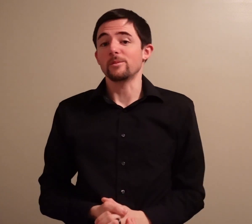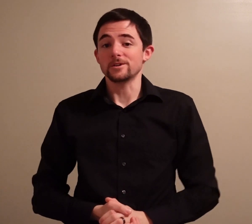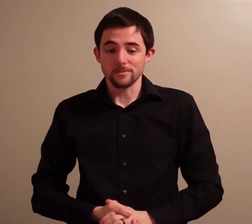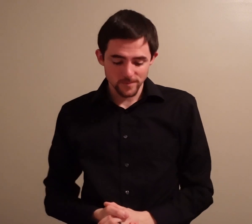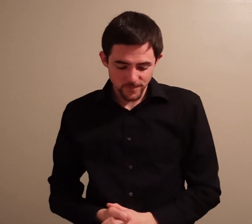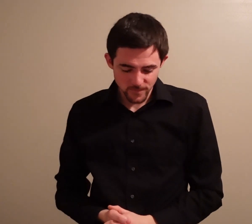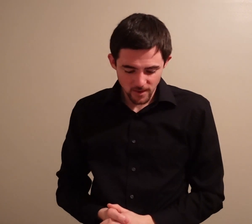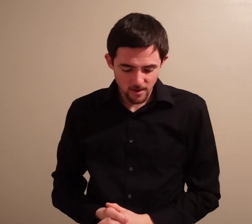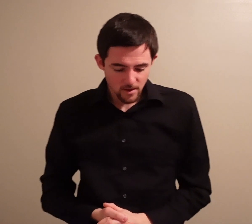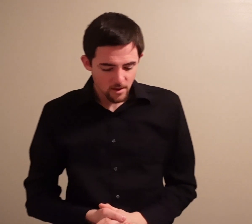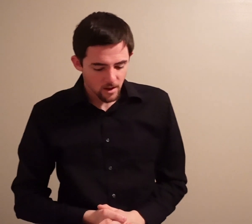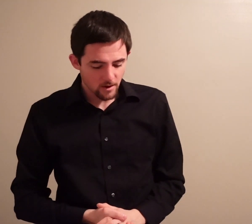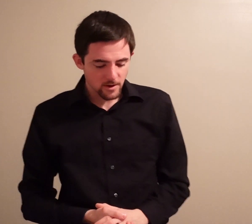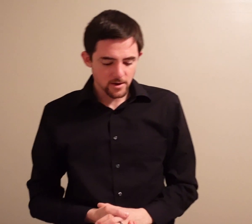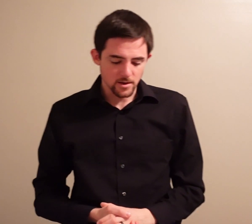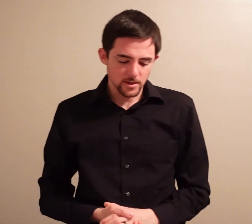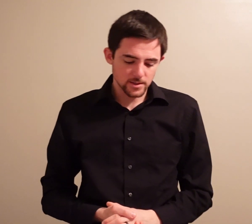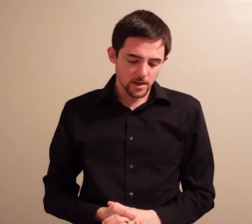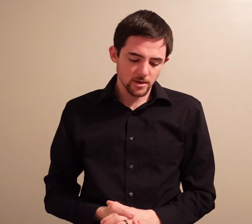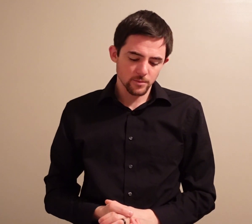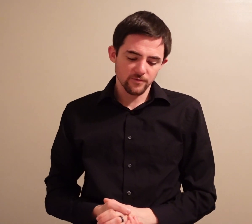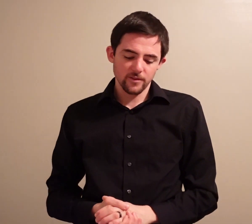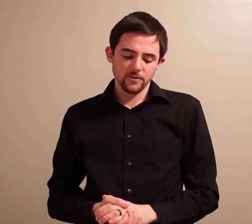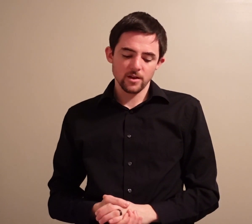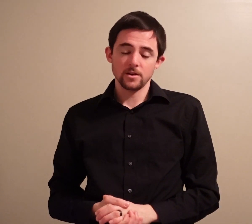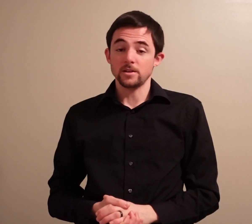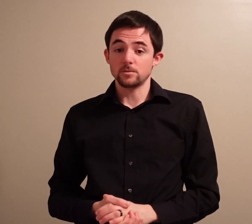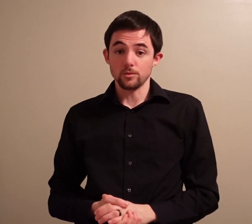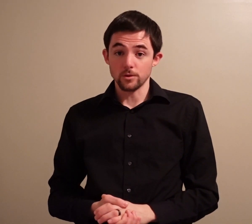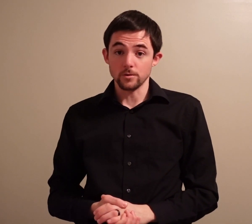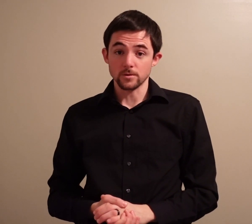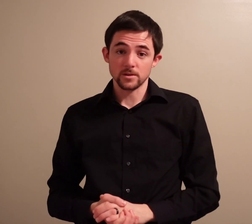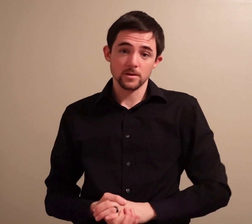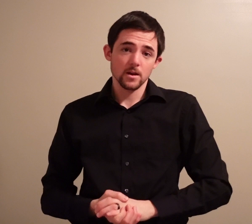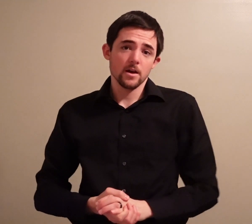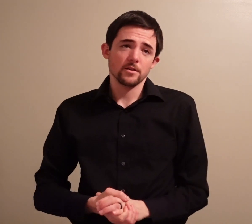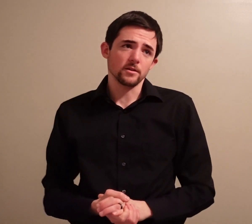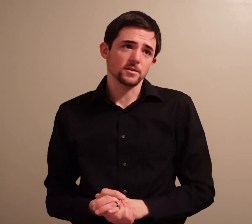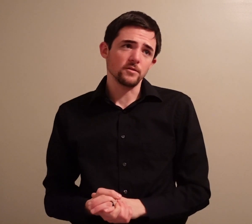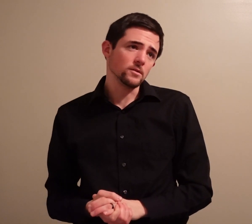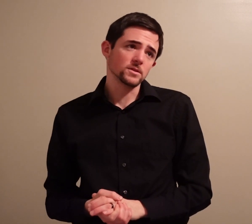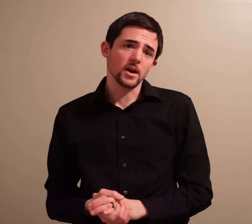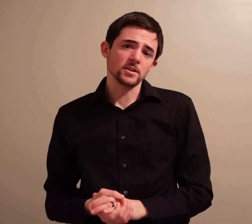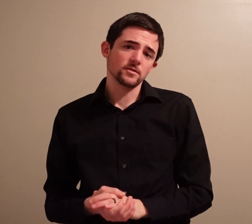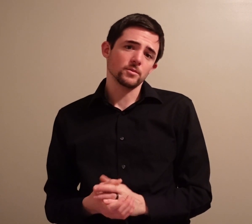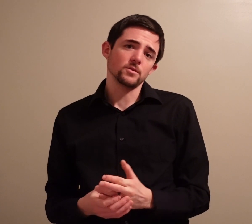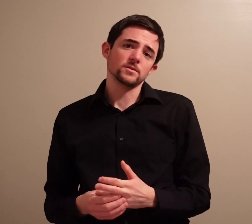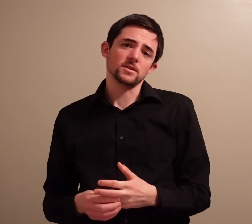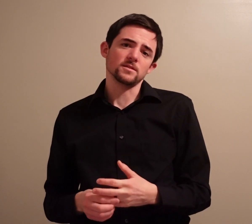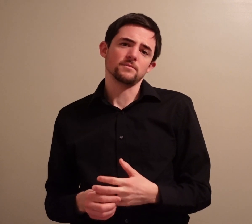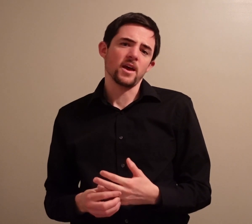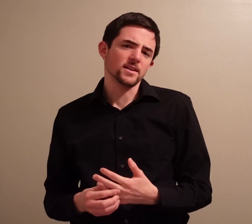information. Alrighty, sign number 15 is bruise. There's a few signs for bruise in